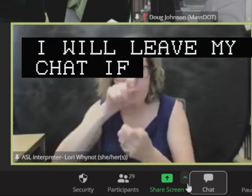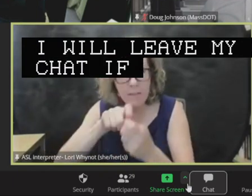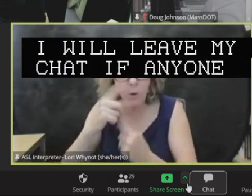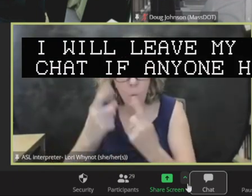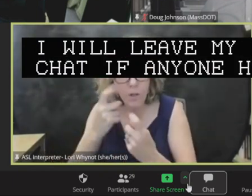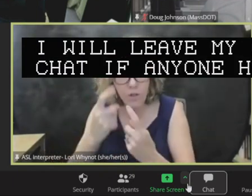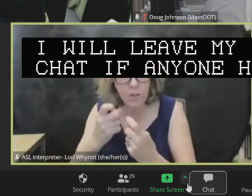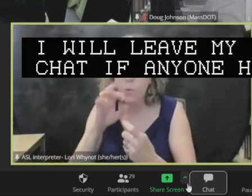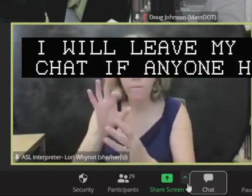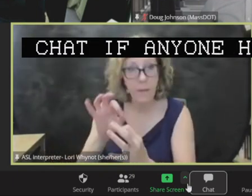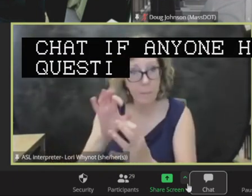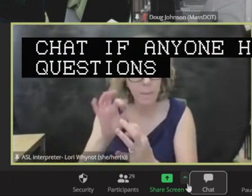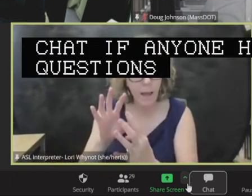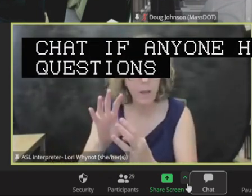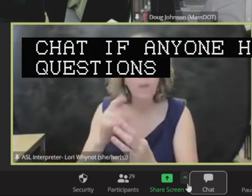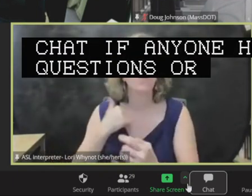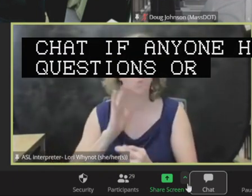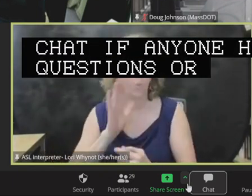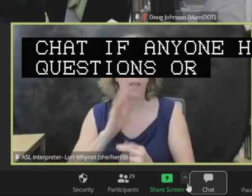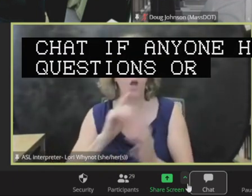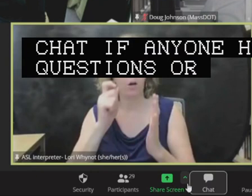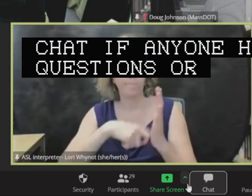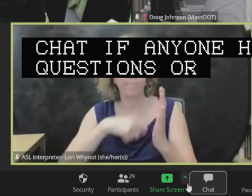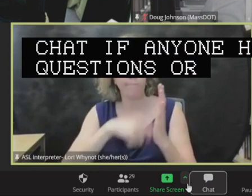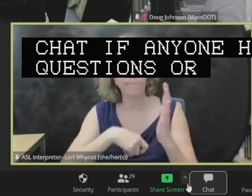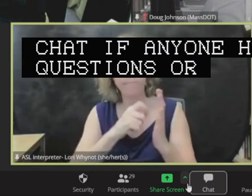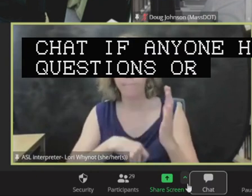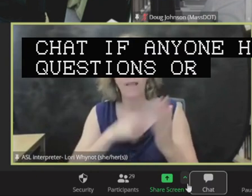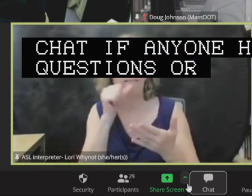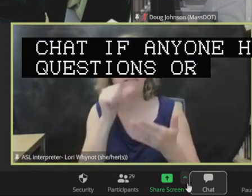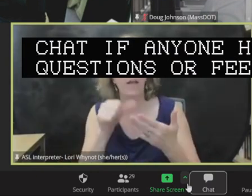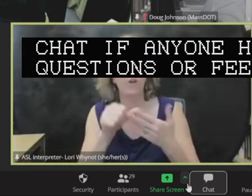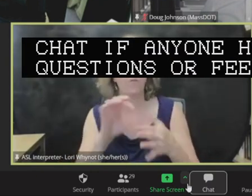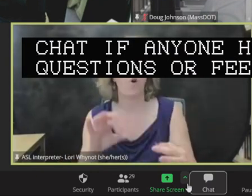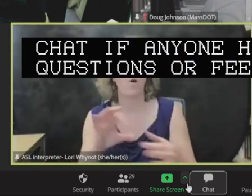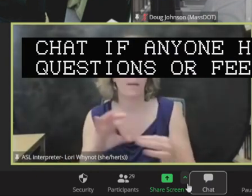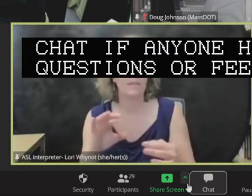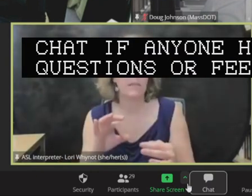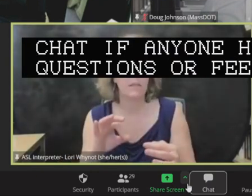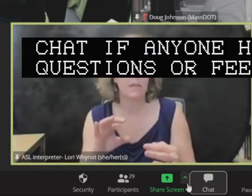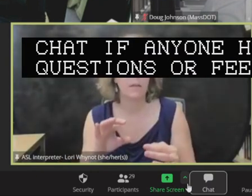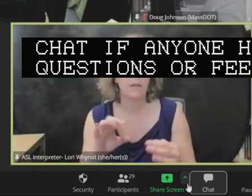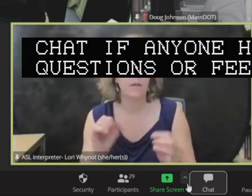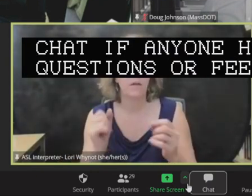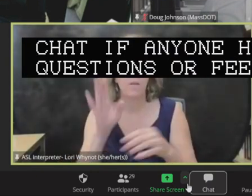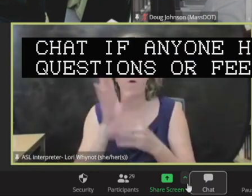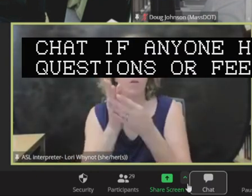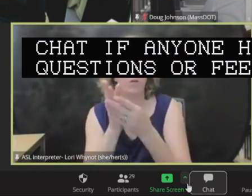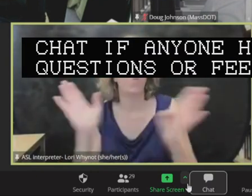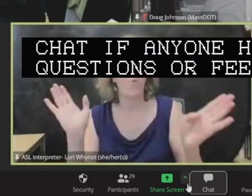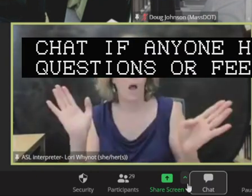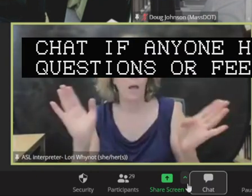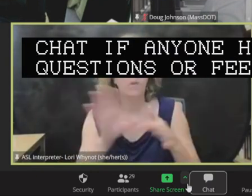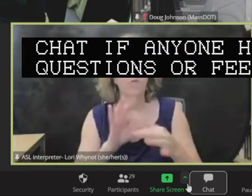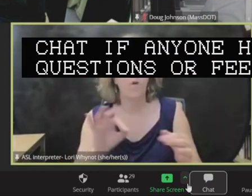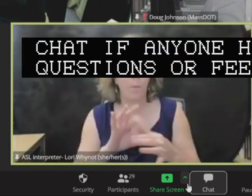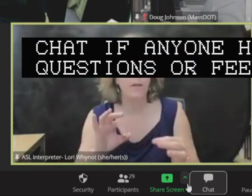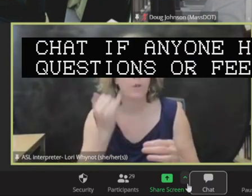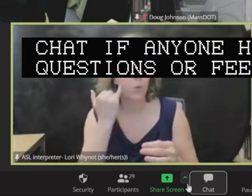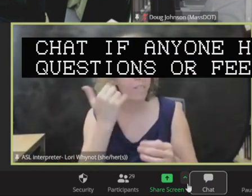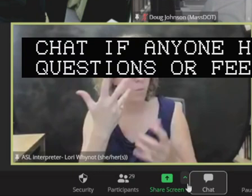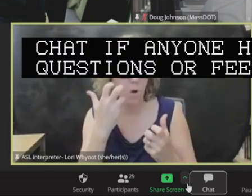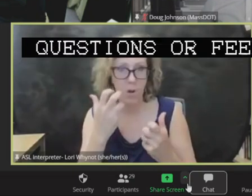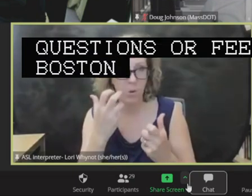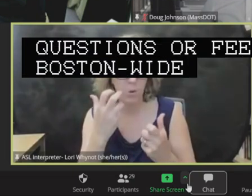are also putting together a comment letter and soliciting sort of Boston-wide comments. So feel free